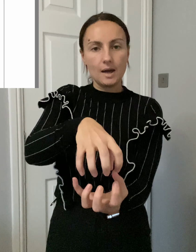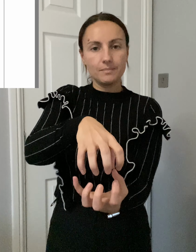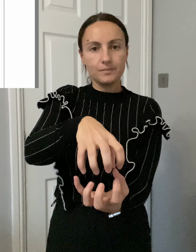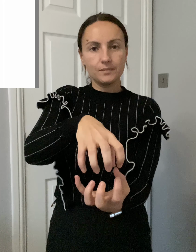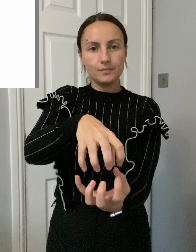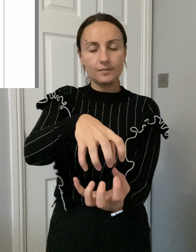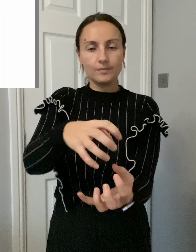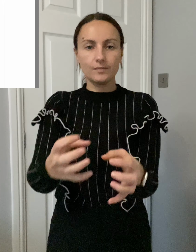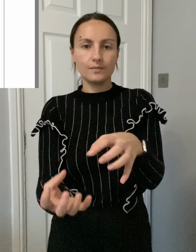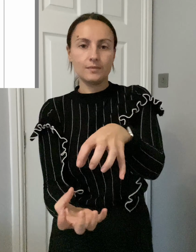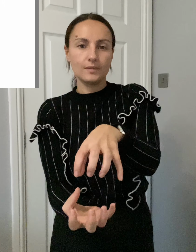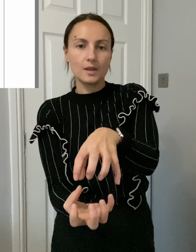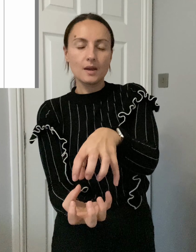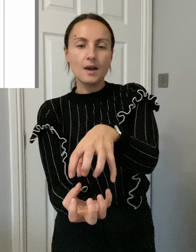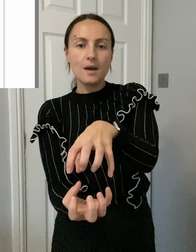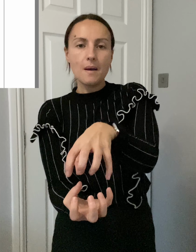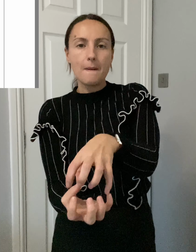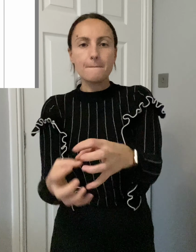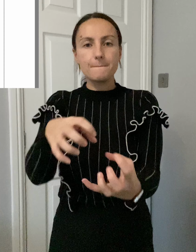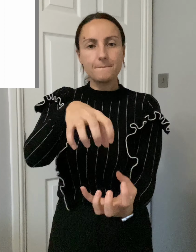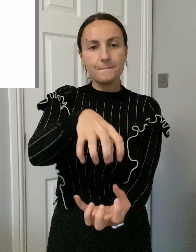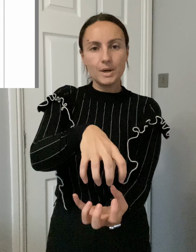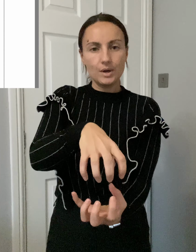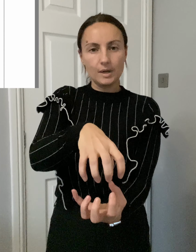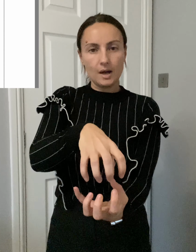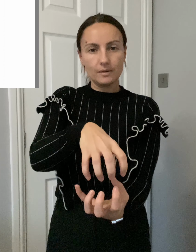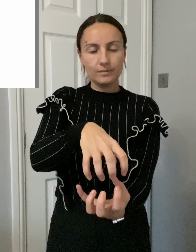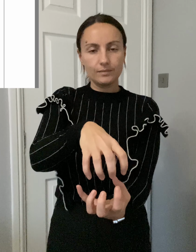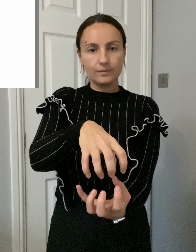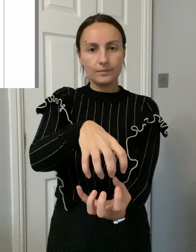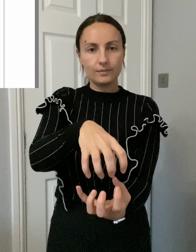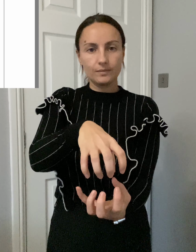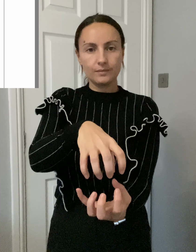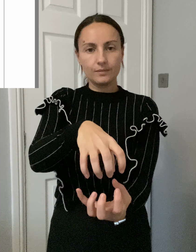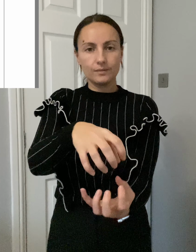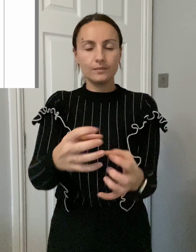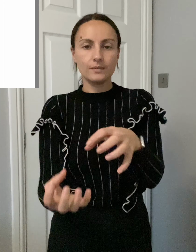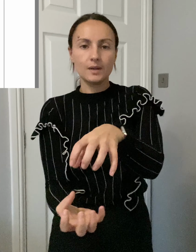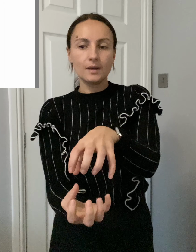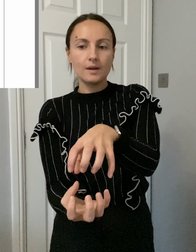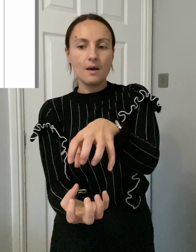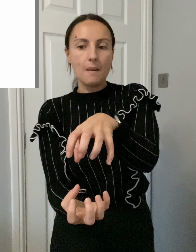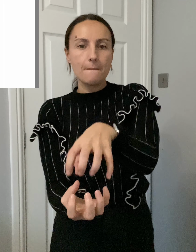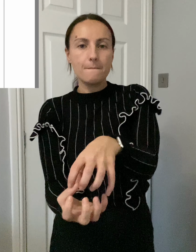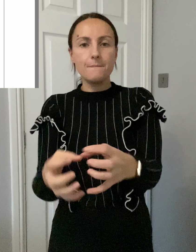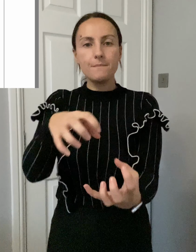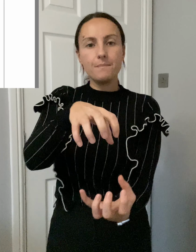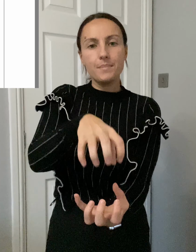burger burger